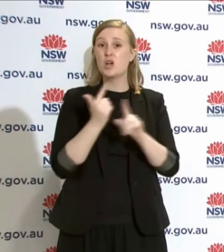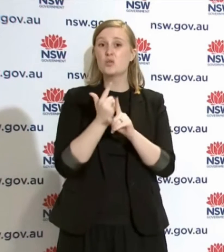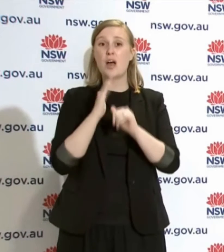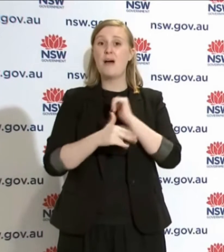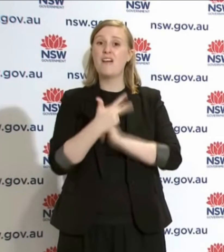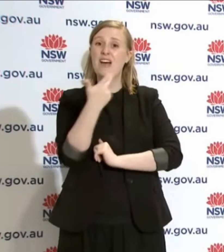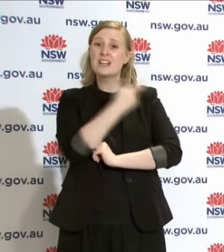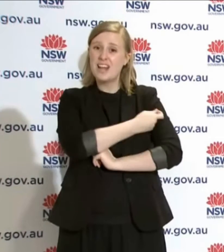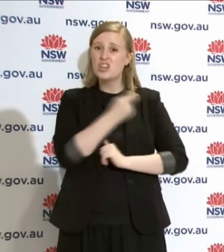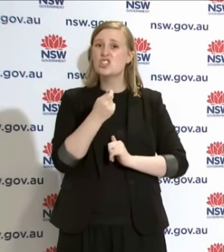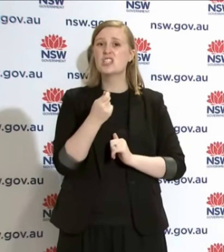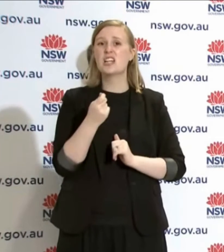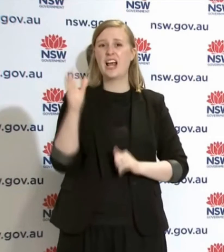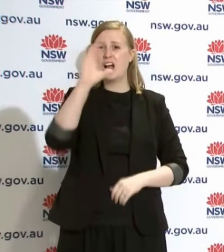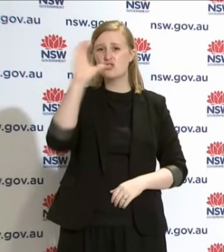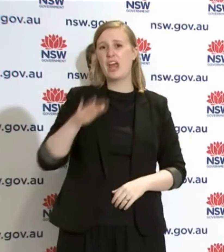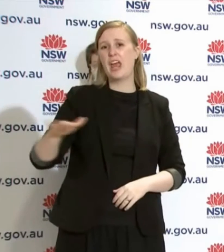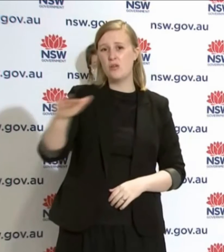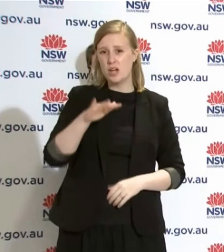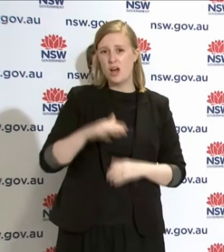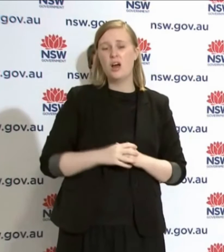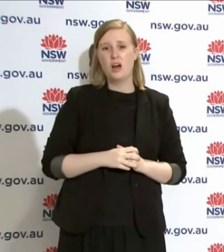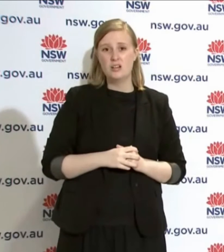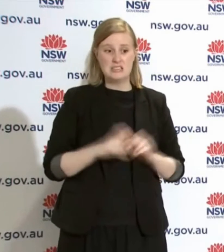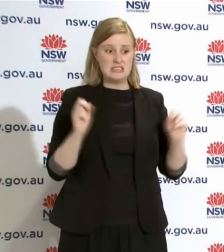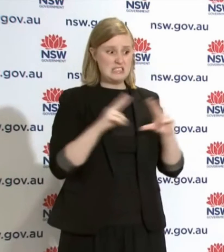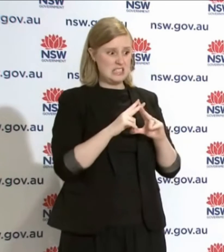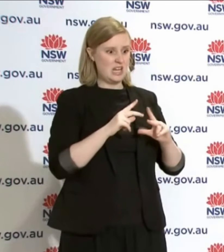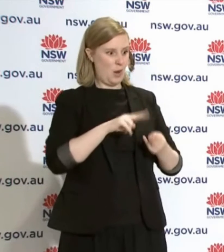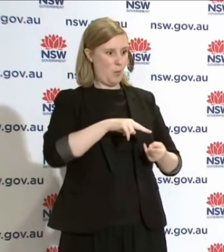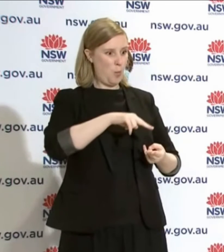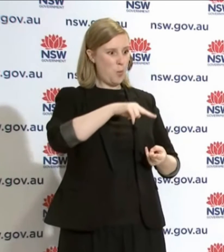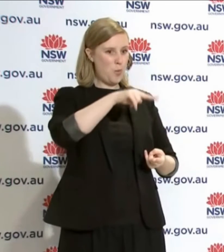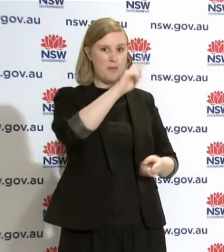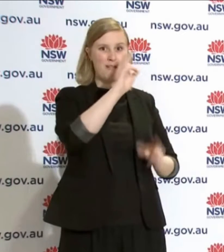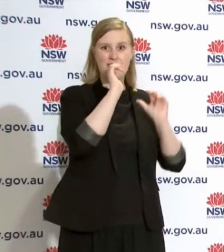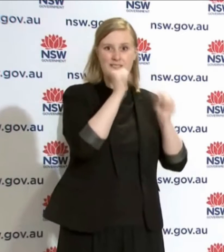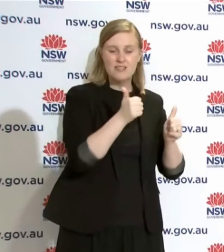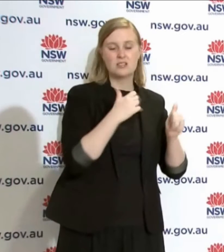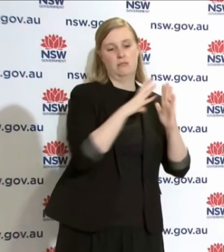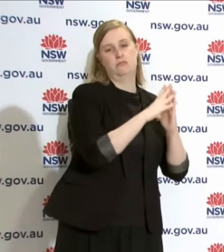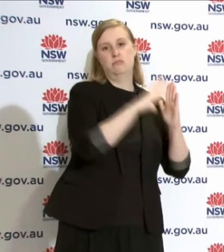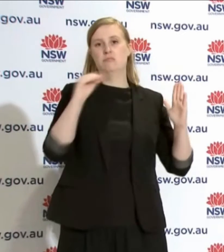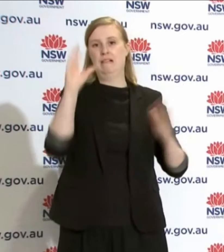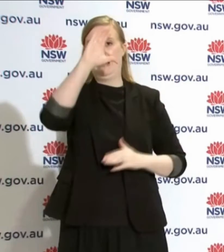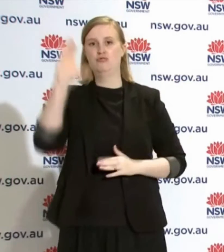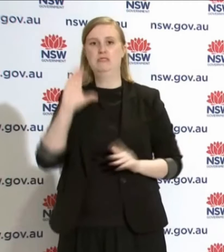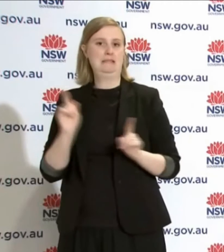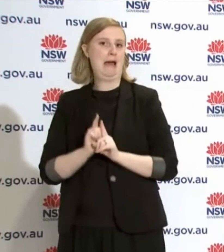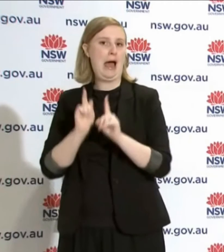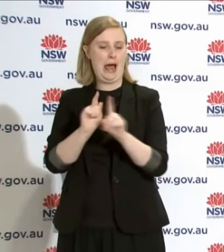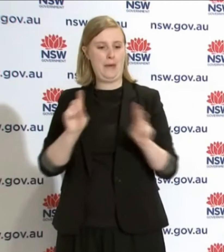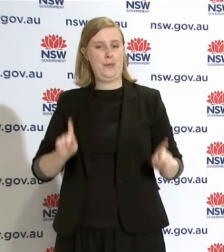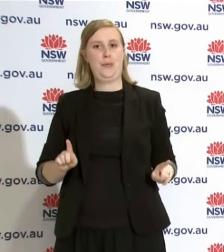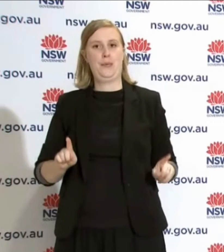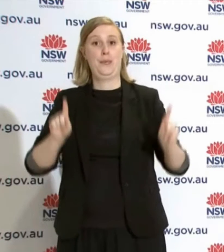keep vaccination rates high. We want to keep up with what's occurring in Sydney, and we want to also make sure that we have access points in areas in regional